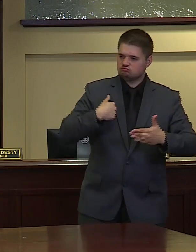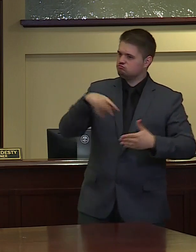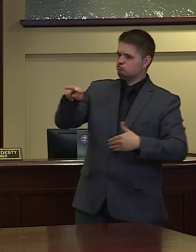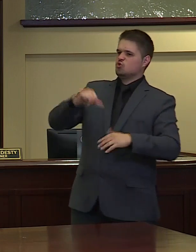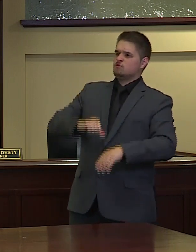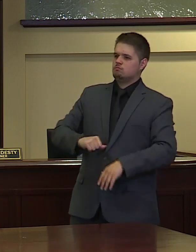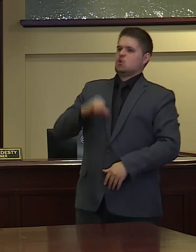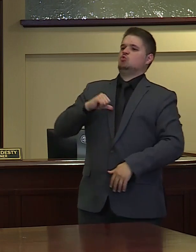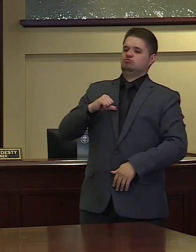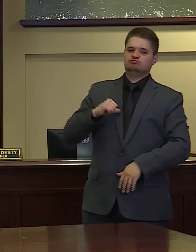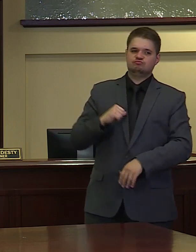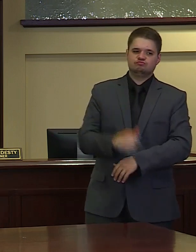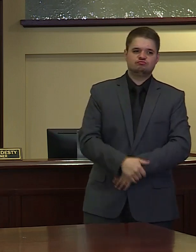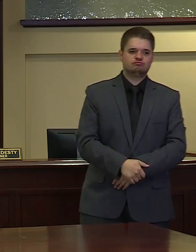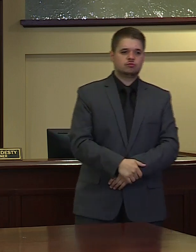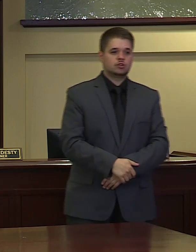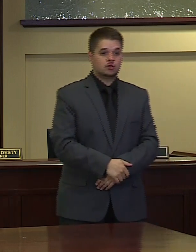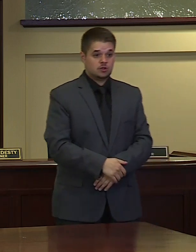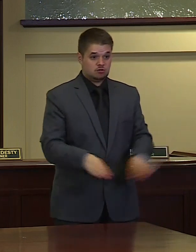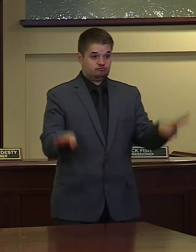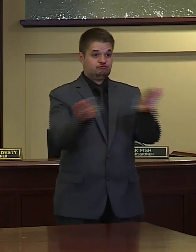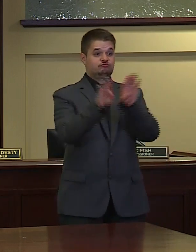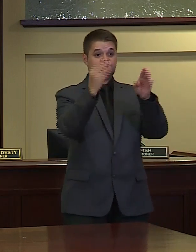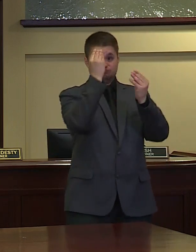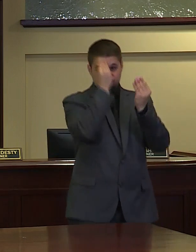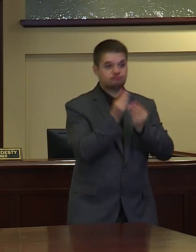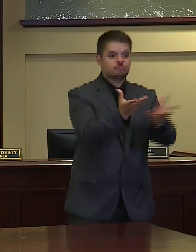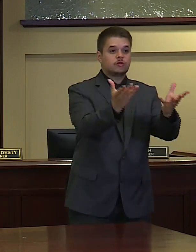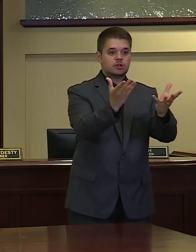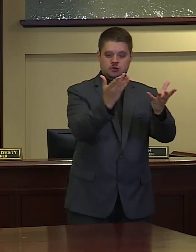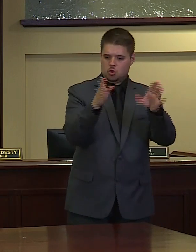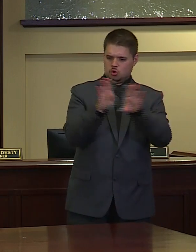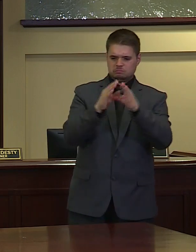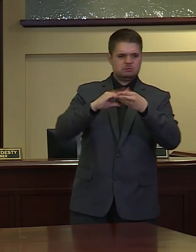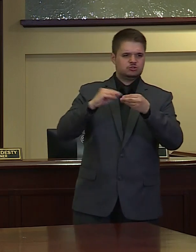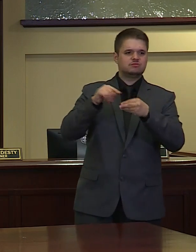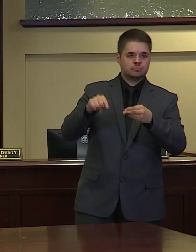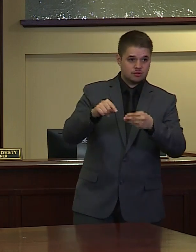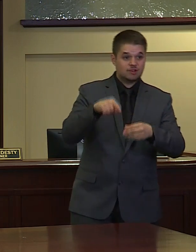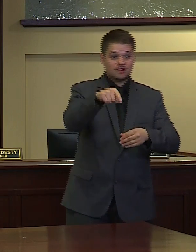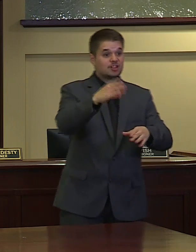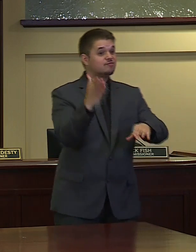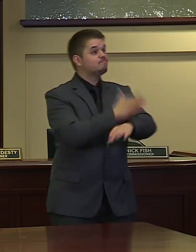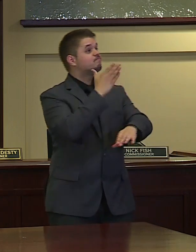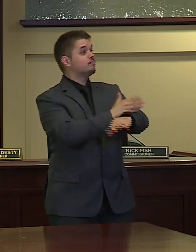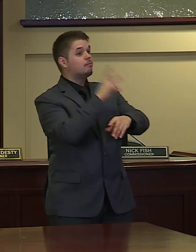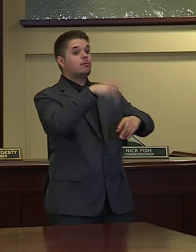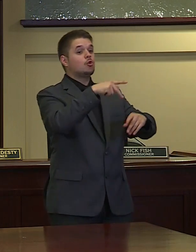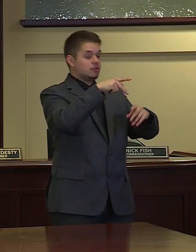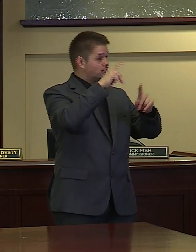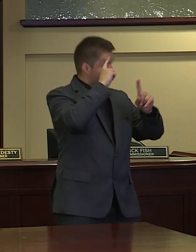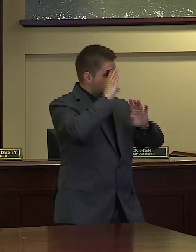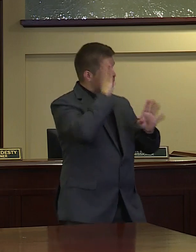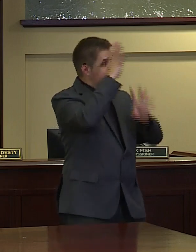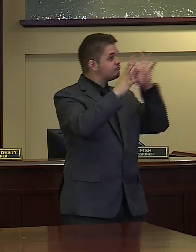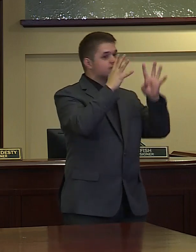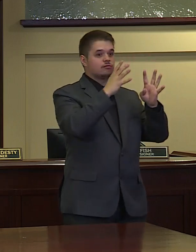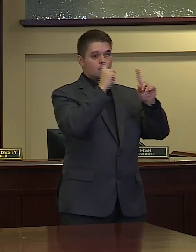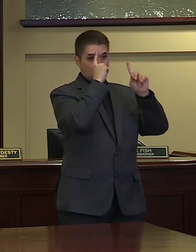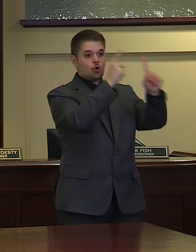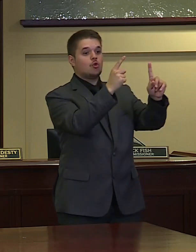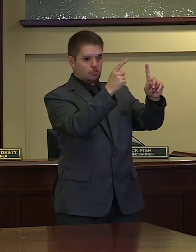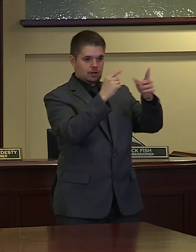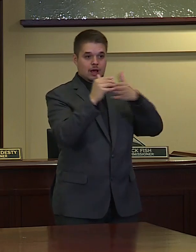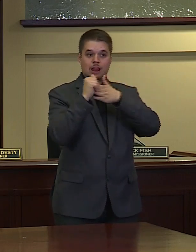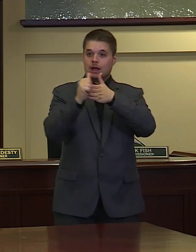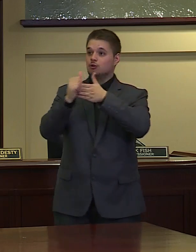hope. Portland has always prided itself in being progressive, unique, and innovative. We are leaders in community policing. This is not a